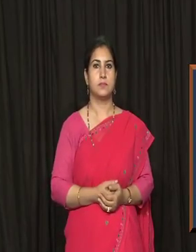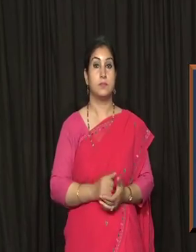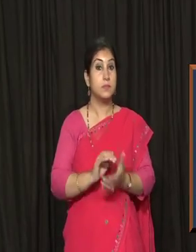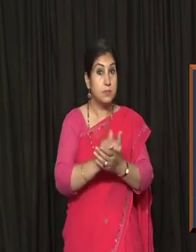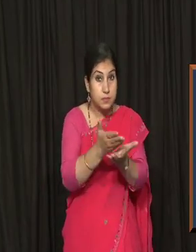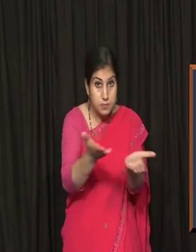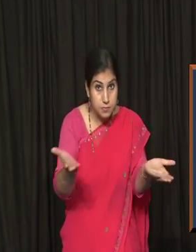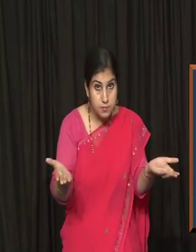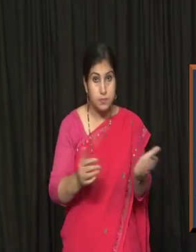Dear learners,